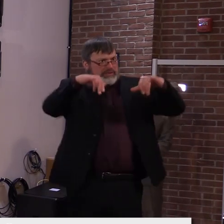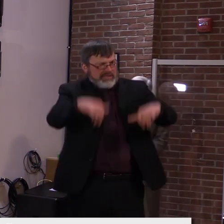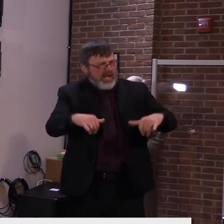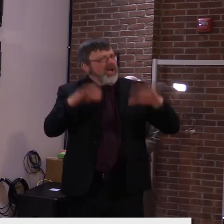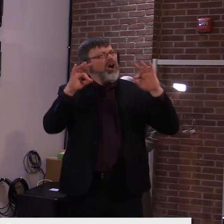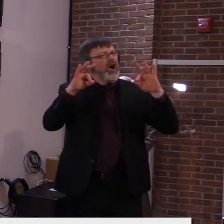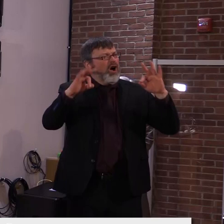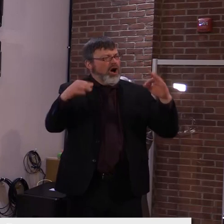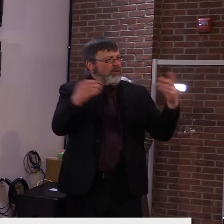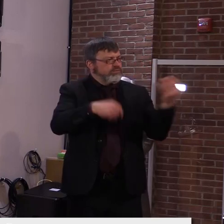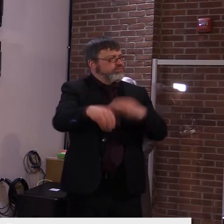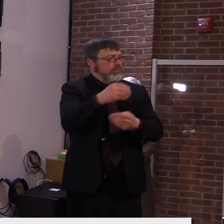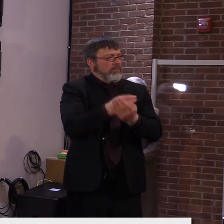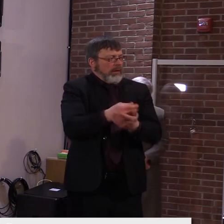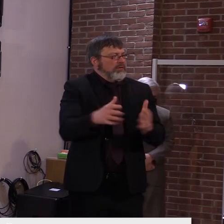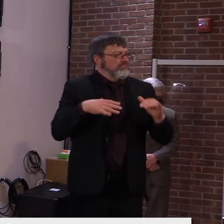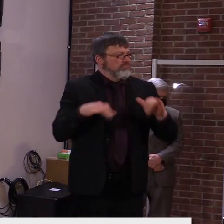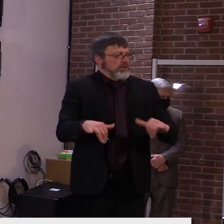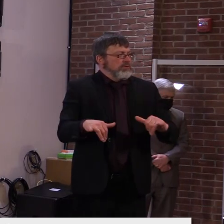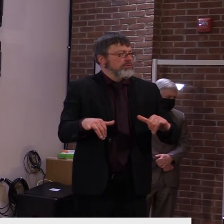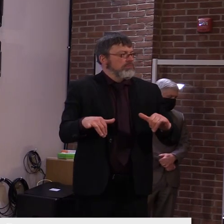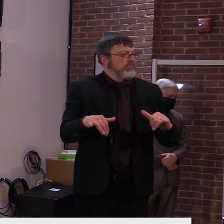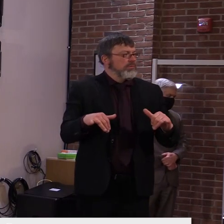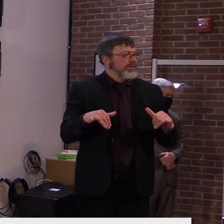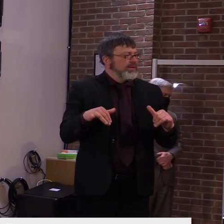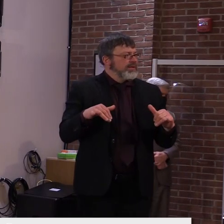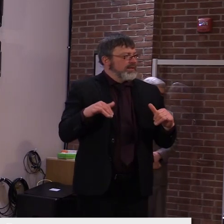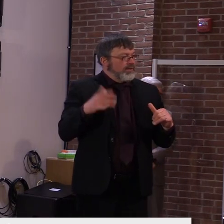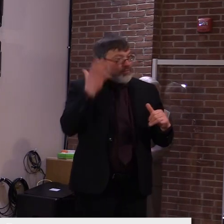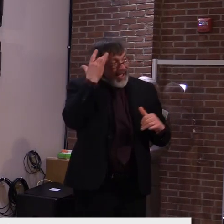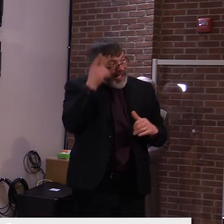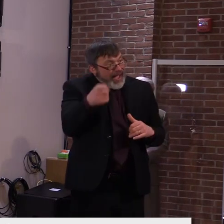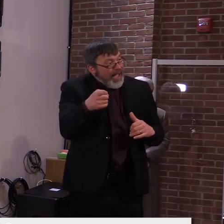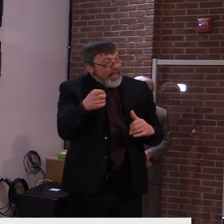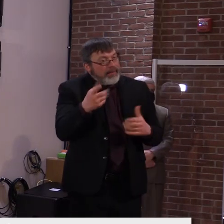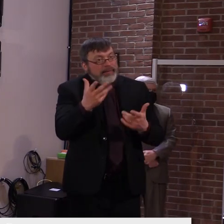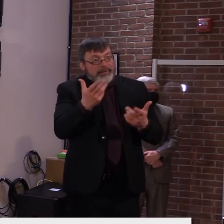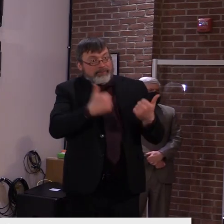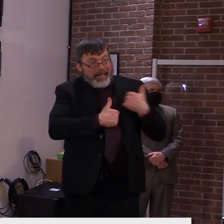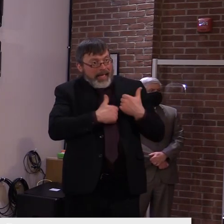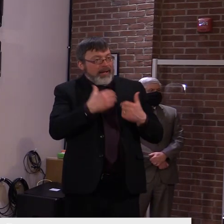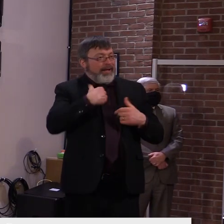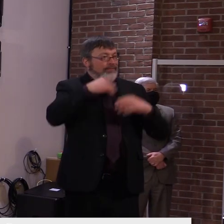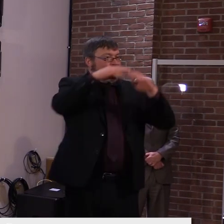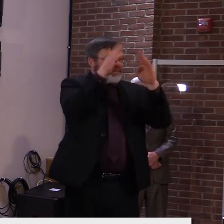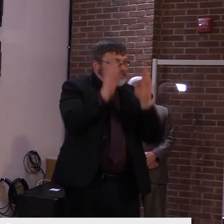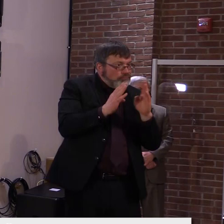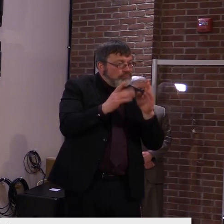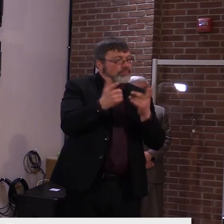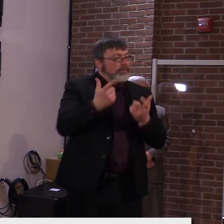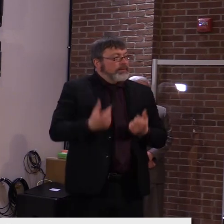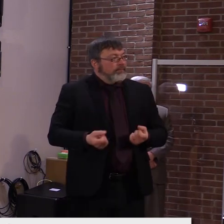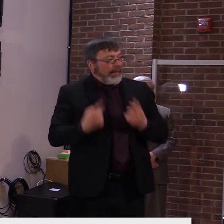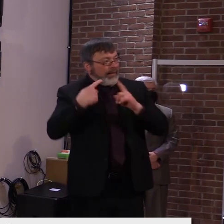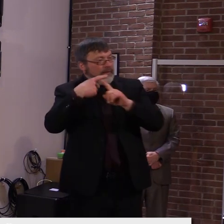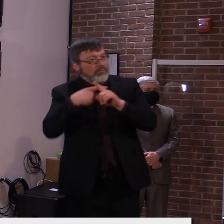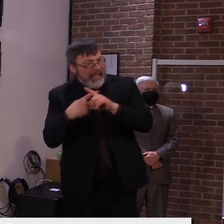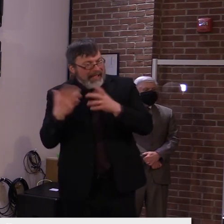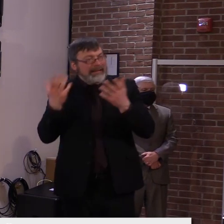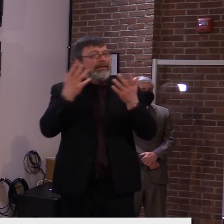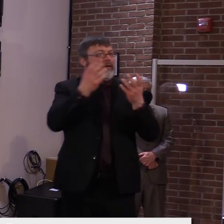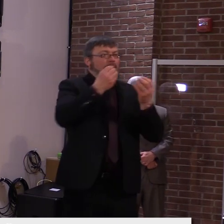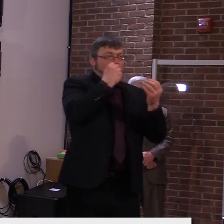So again, this is a topic that is near and dear to my heart, and that's why I've been trying